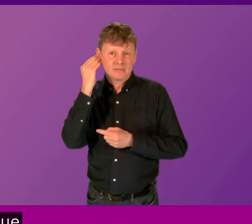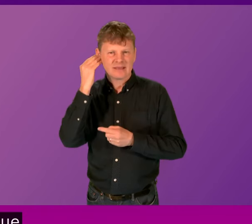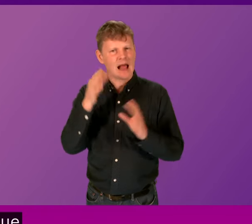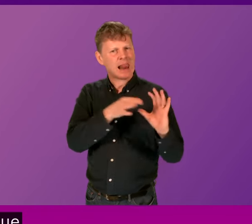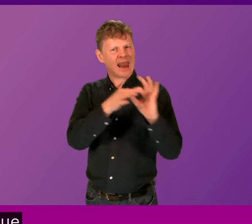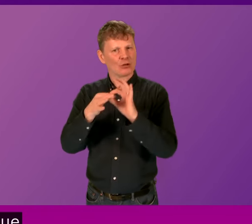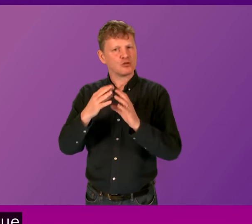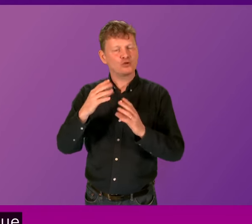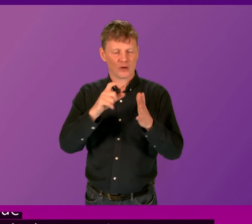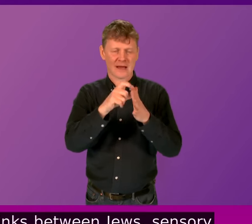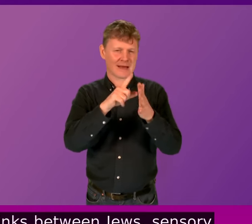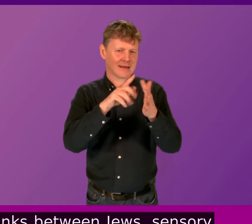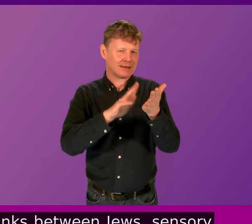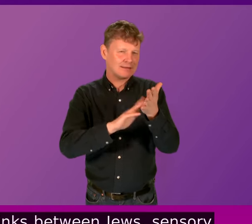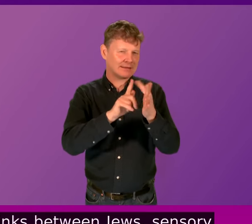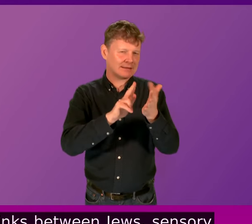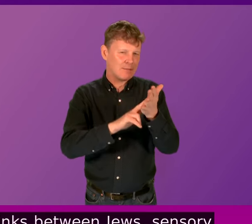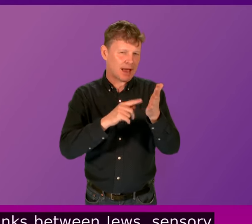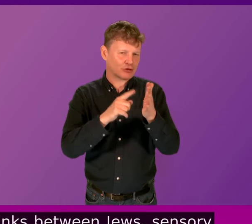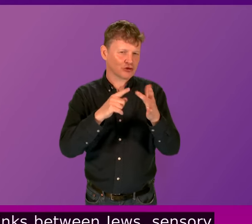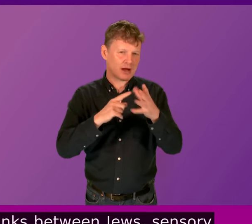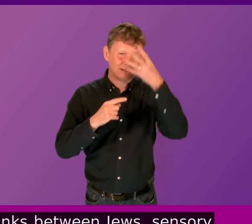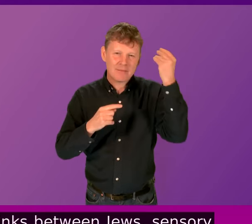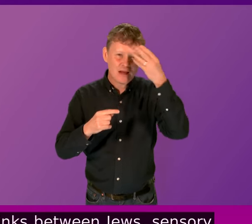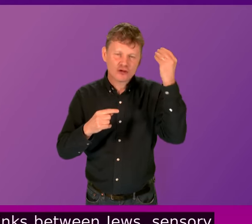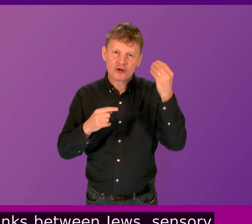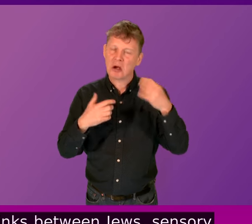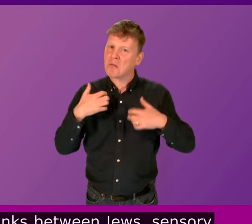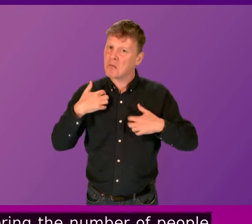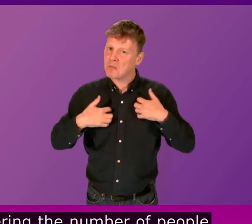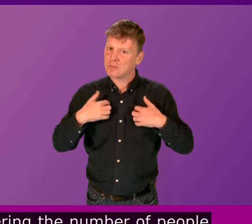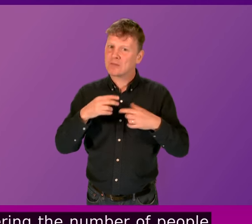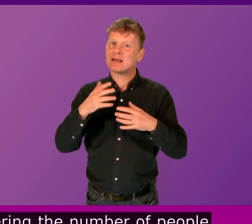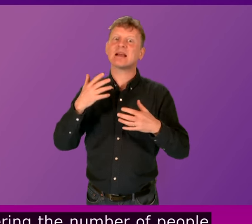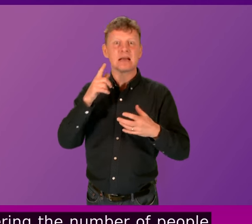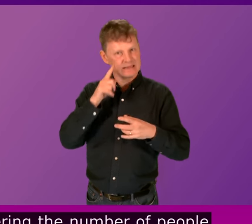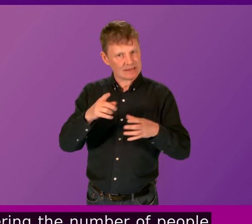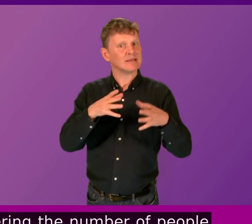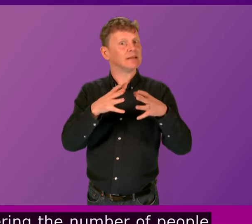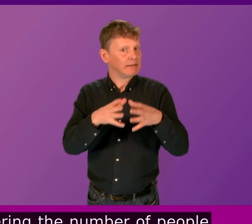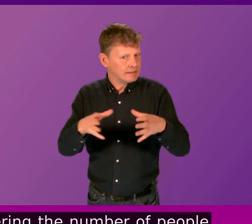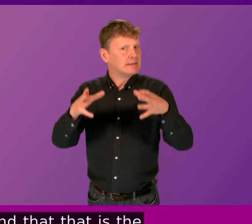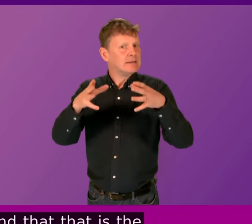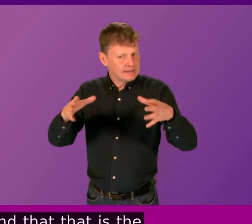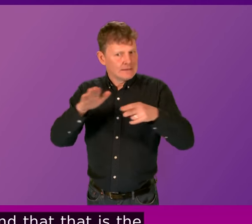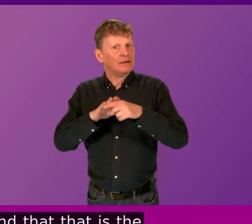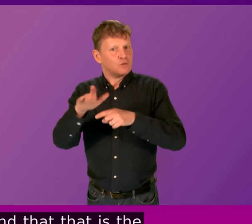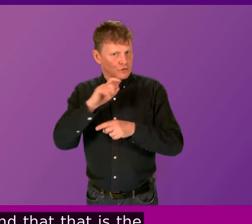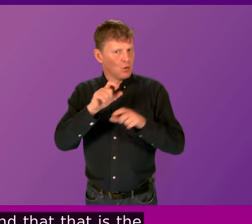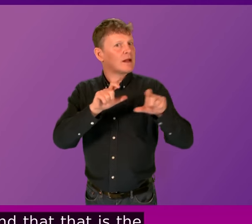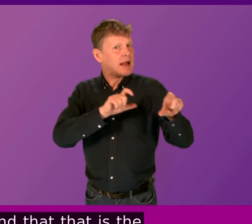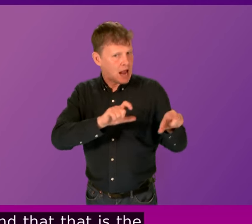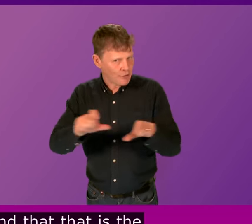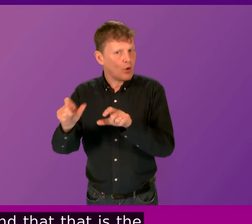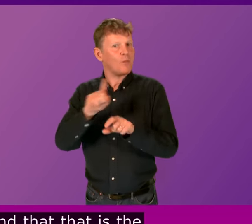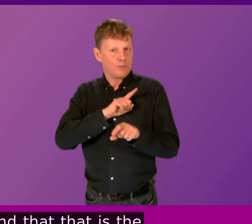dementia. Considering the number of people living with the condition and that it's the aforementioned increase that will continue due to a